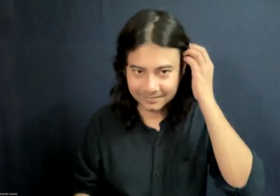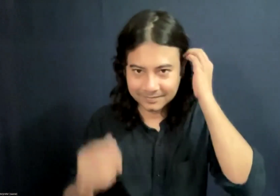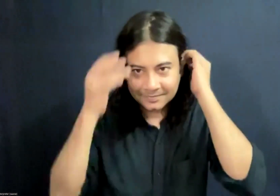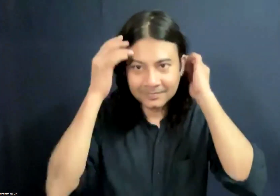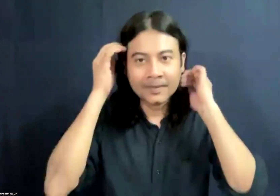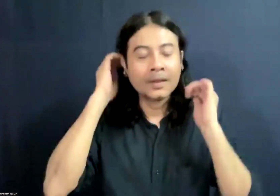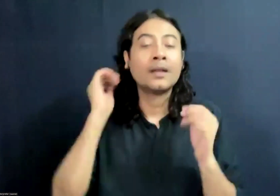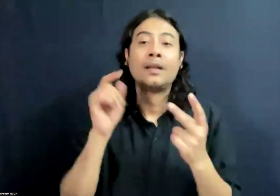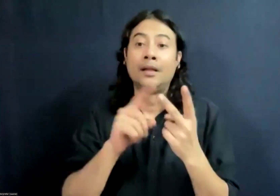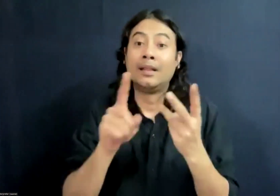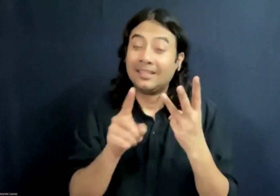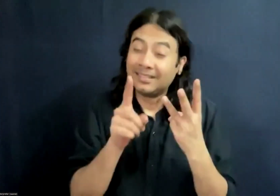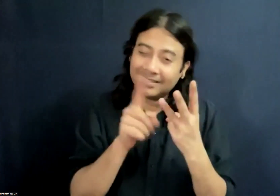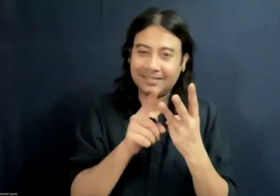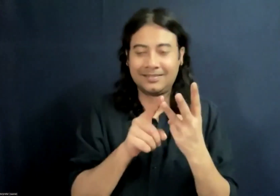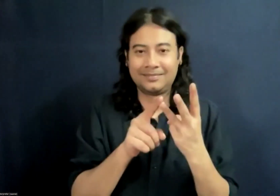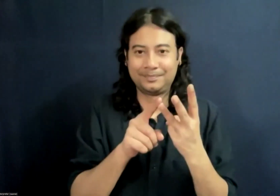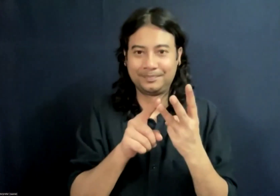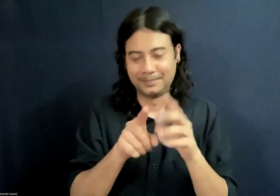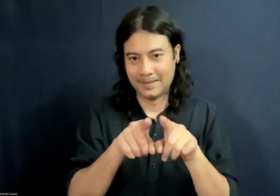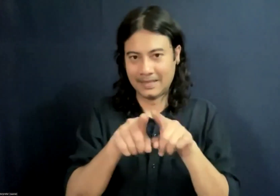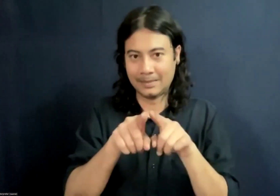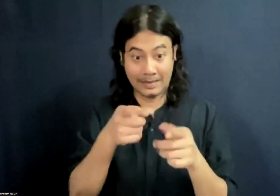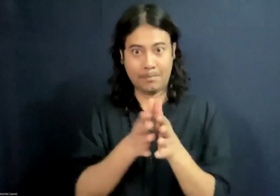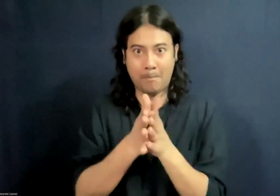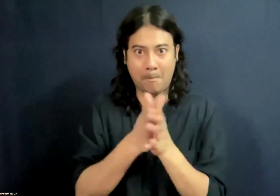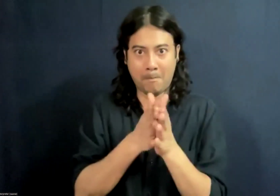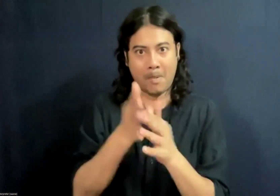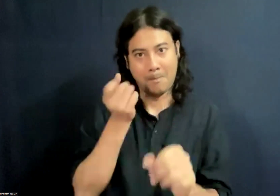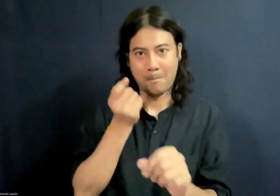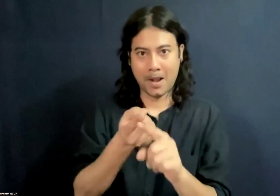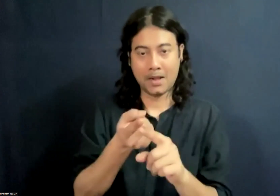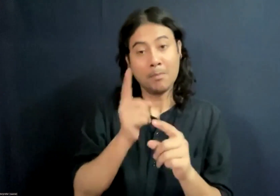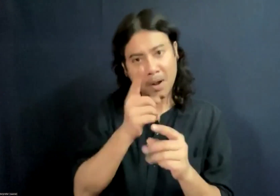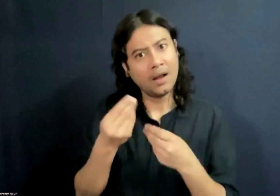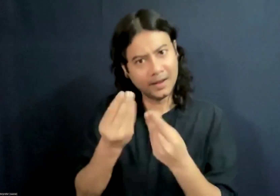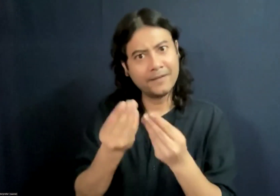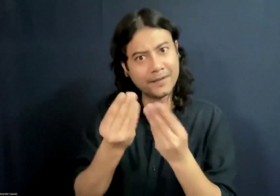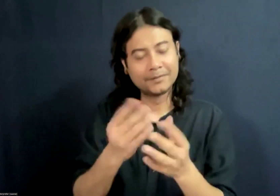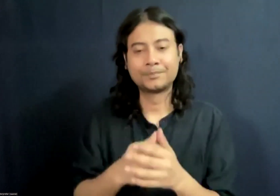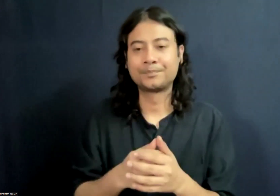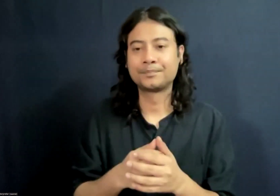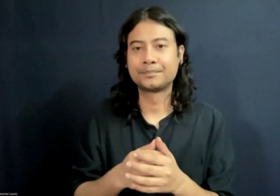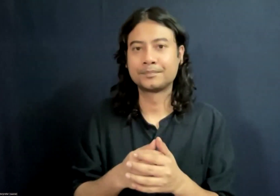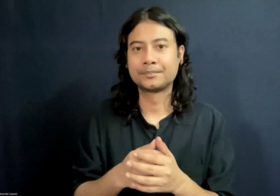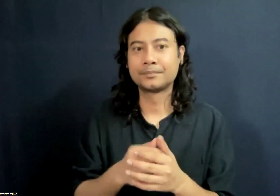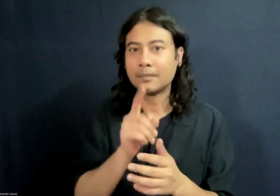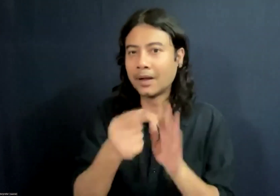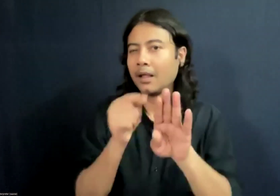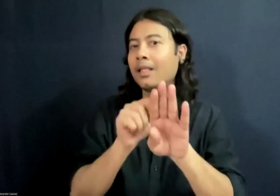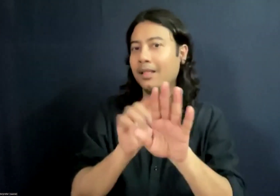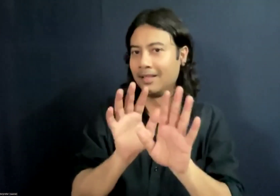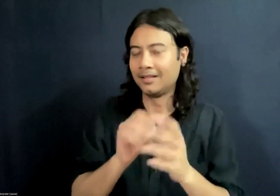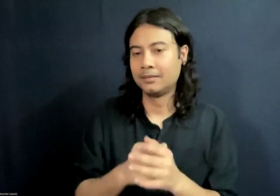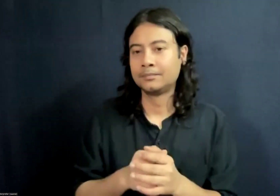Then another example of charity in passion is that I give money now, and in exchange, in my